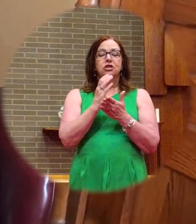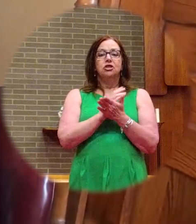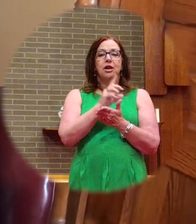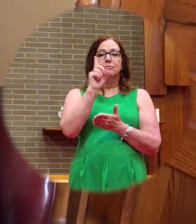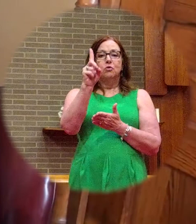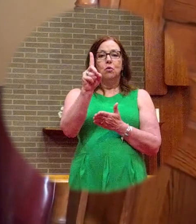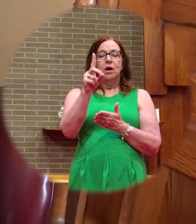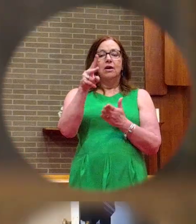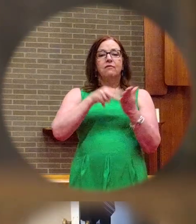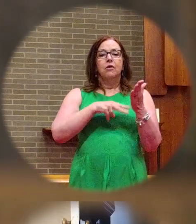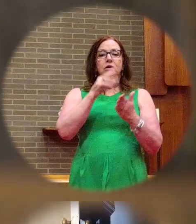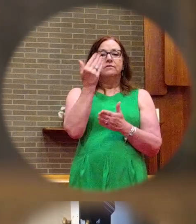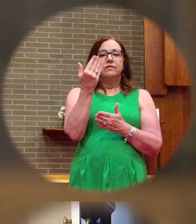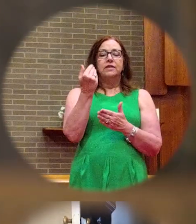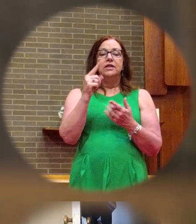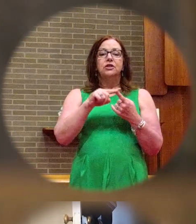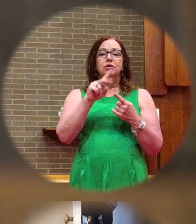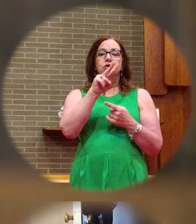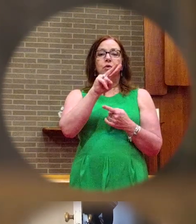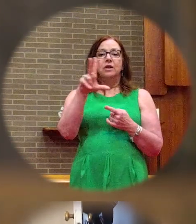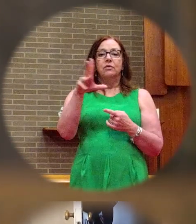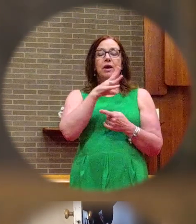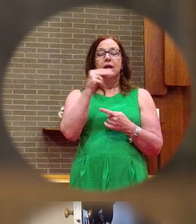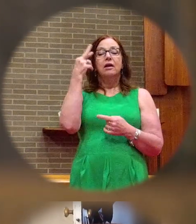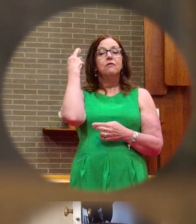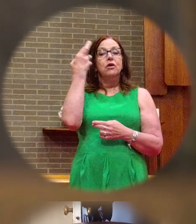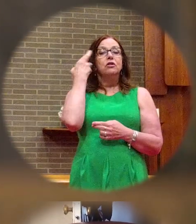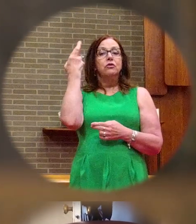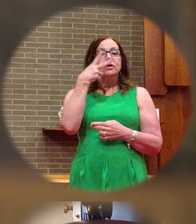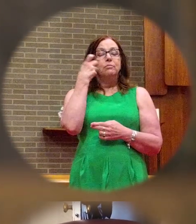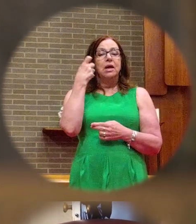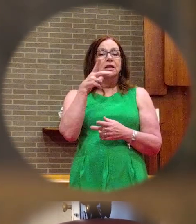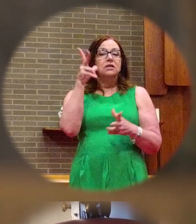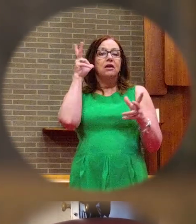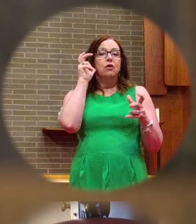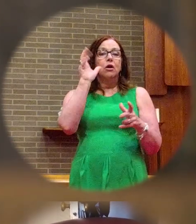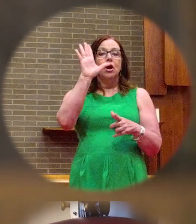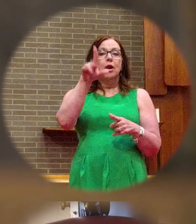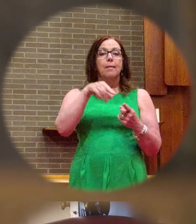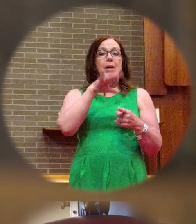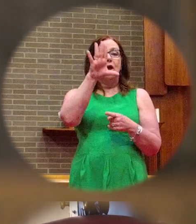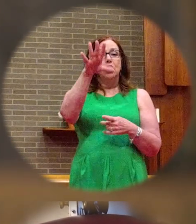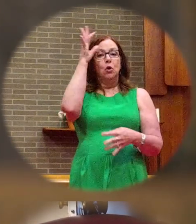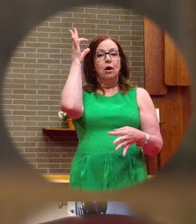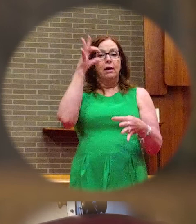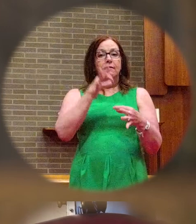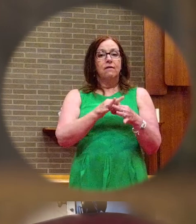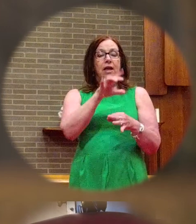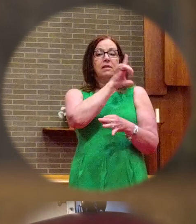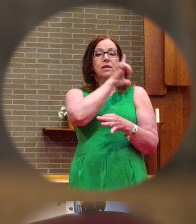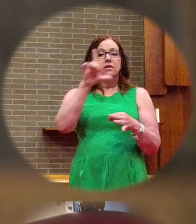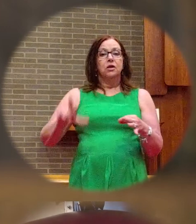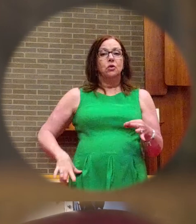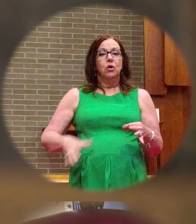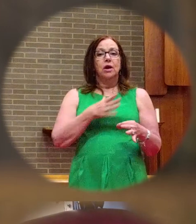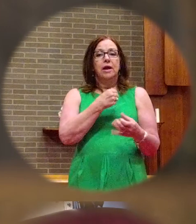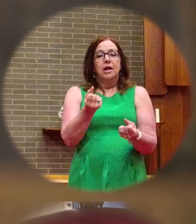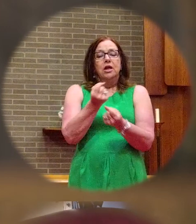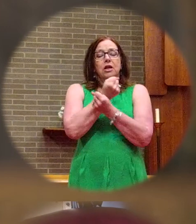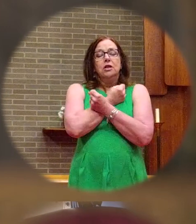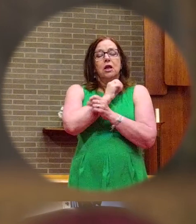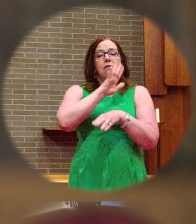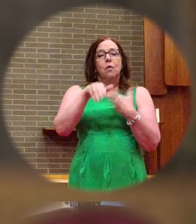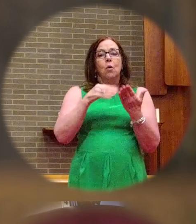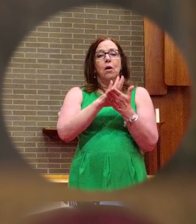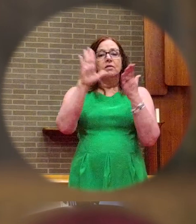to 23. "For this reason, because I have heard of your faith in the Lord and in your love toward all the